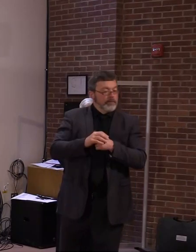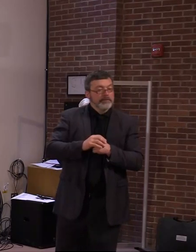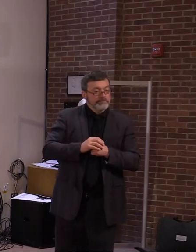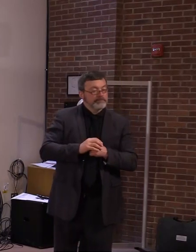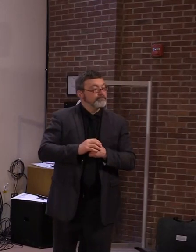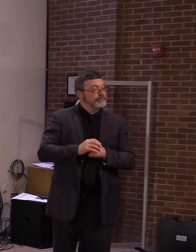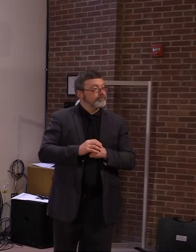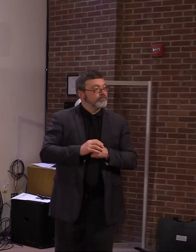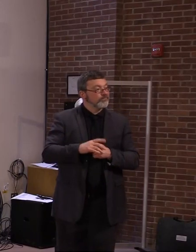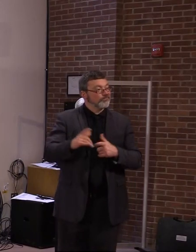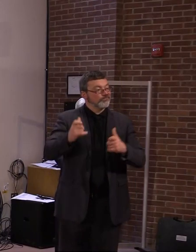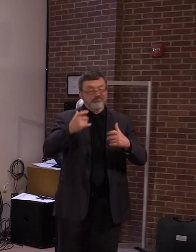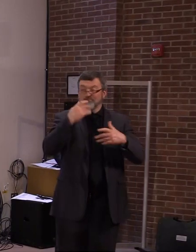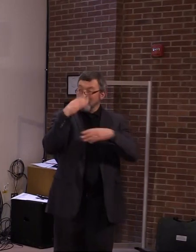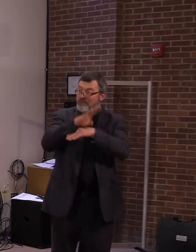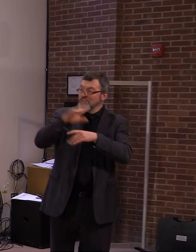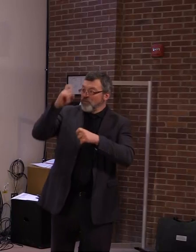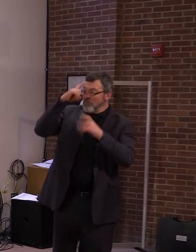Good afternoon, Governor.